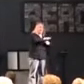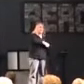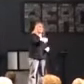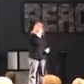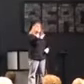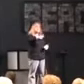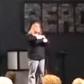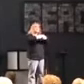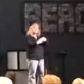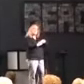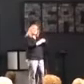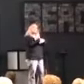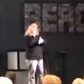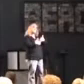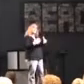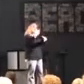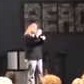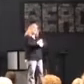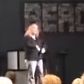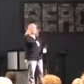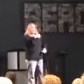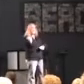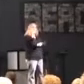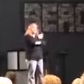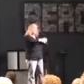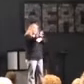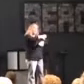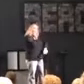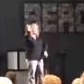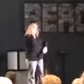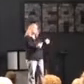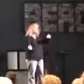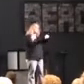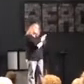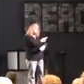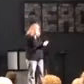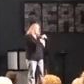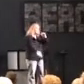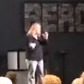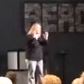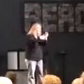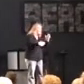16 times, and what do you get? Another day older and deeper in debt.